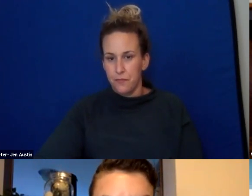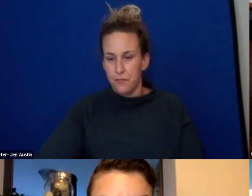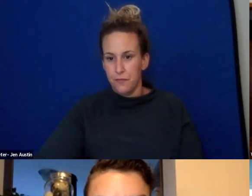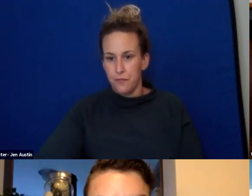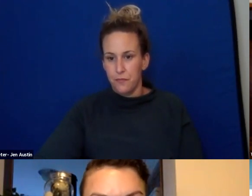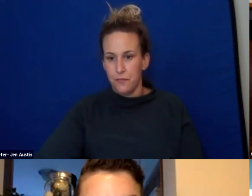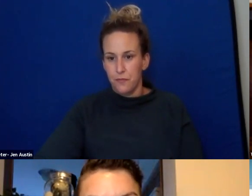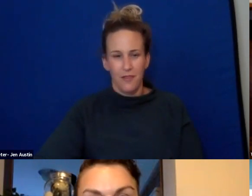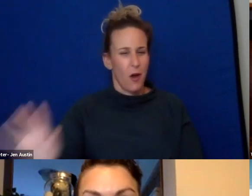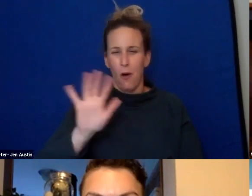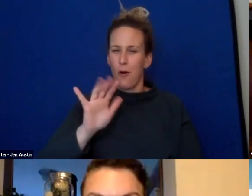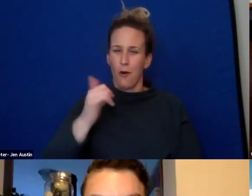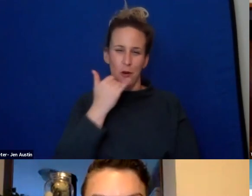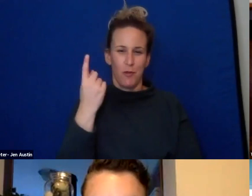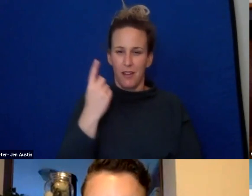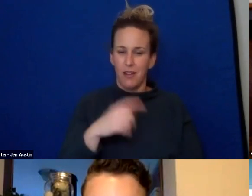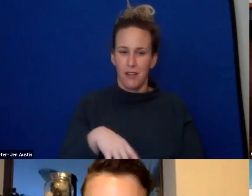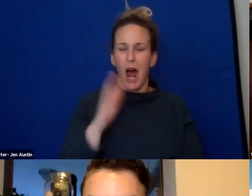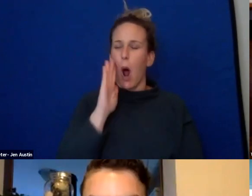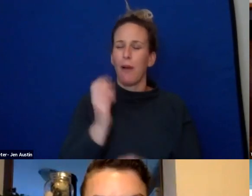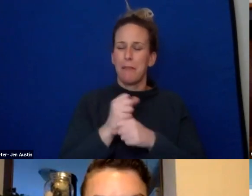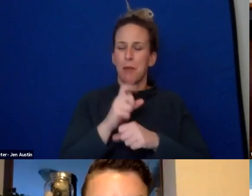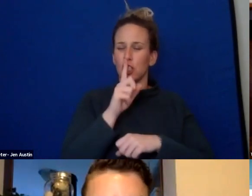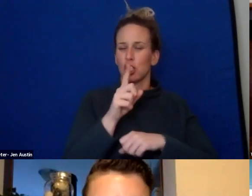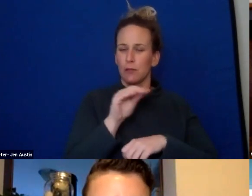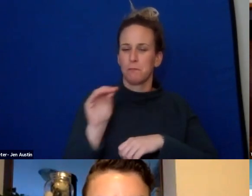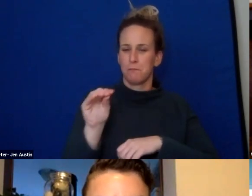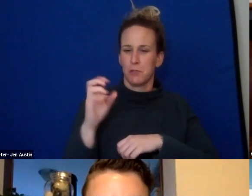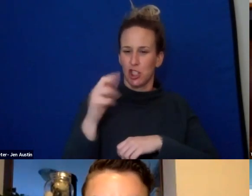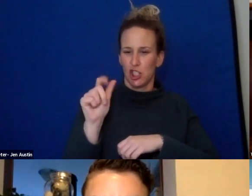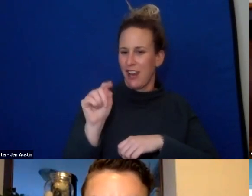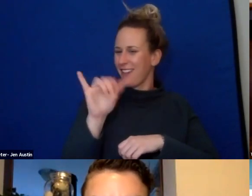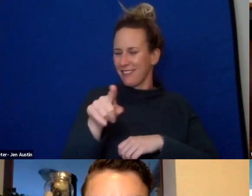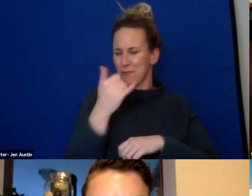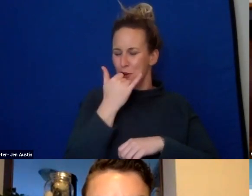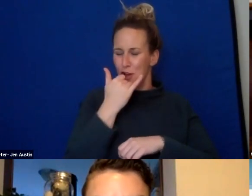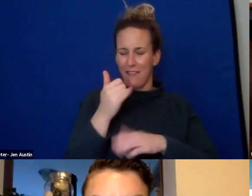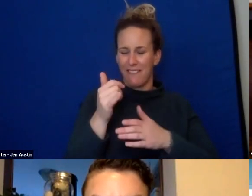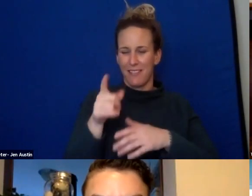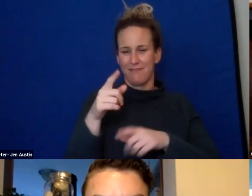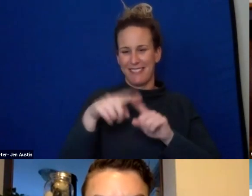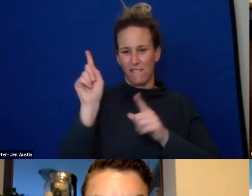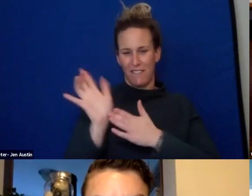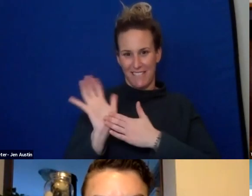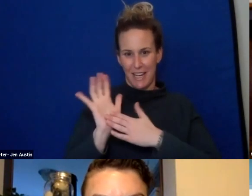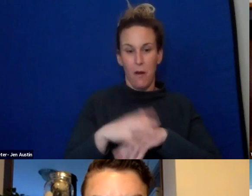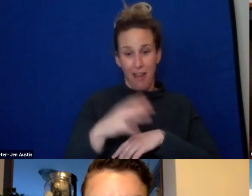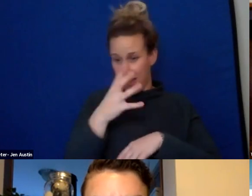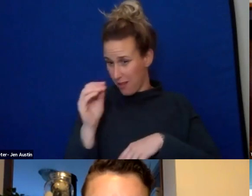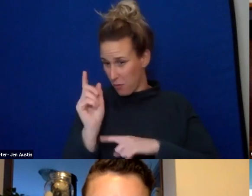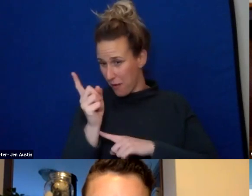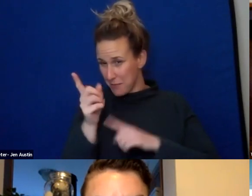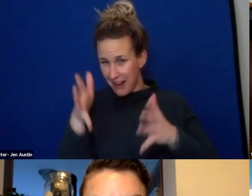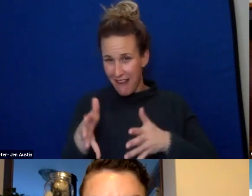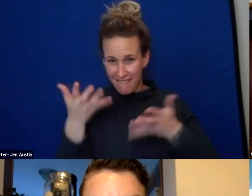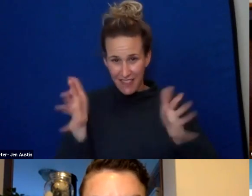um it's not it um i will make sure to get that in the chat that's princess blanding's video um and i know we only have a minute